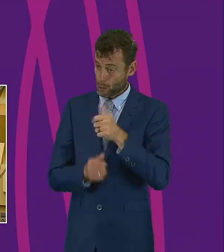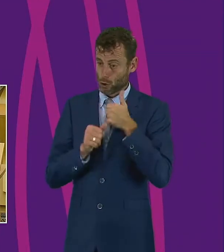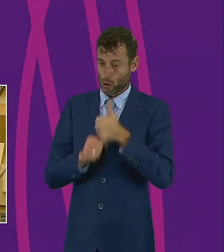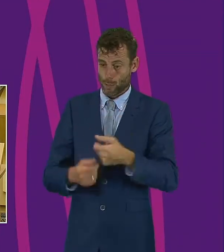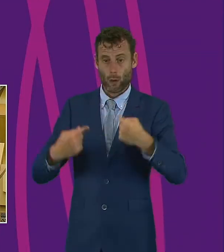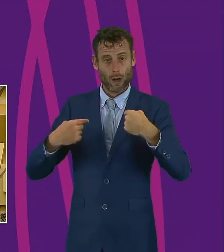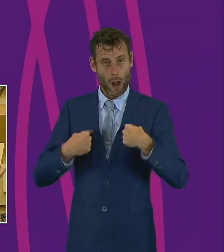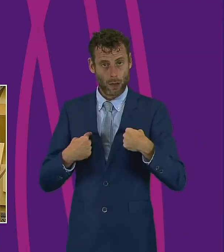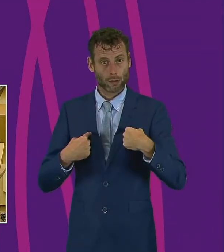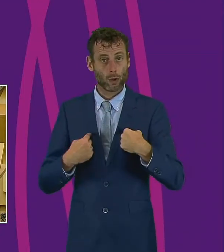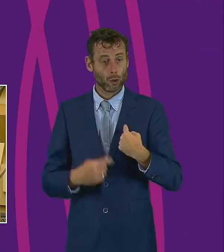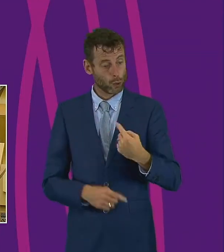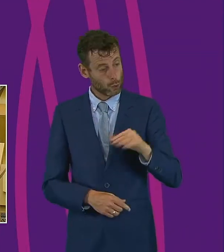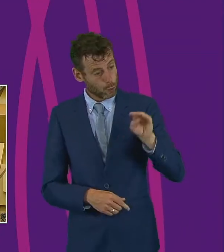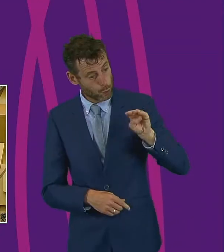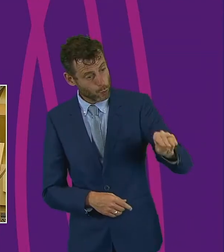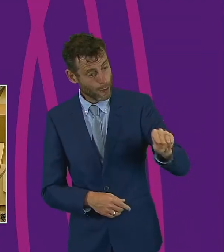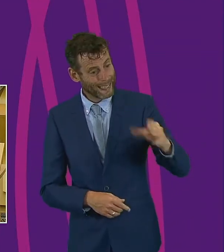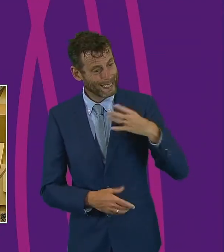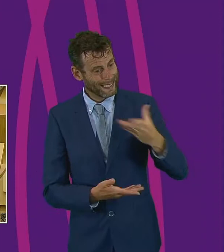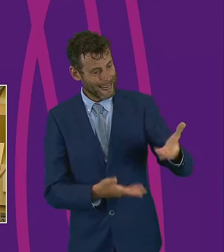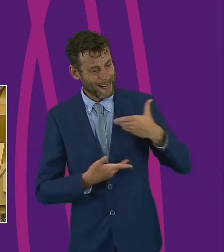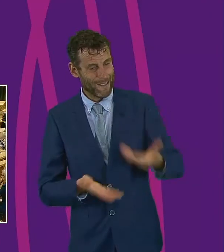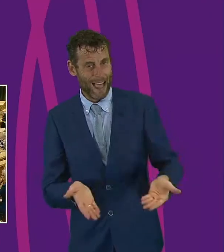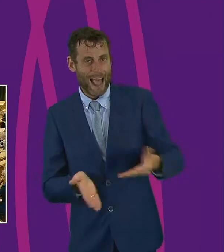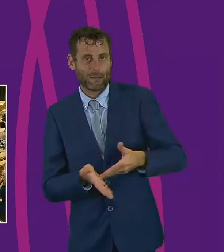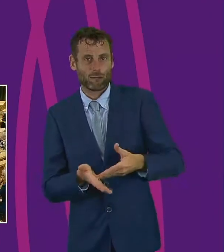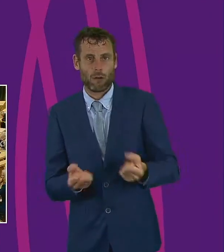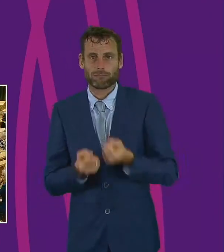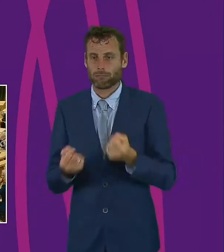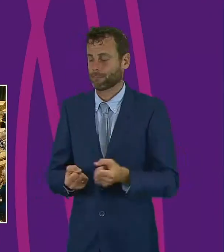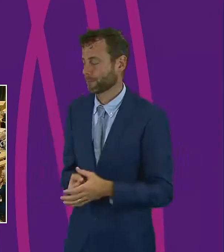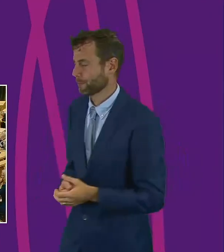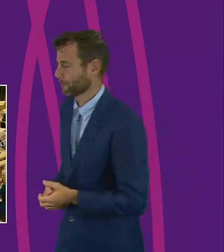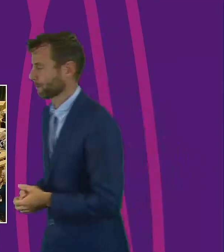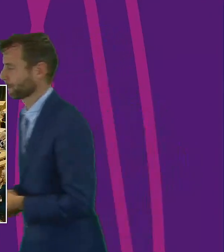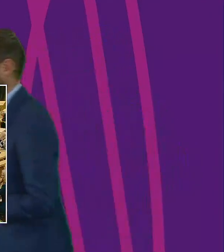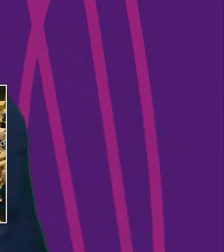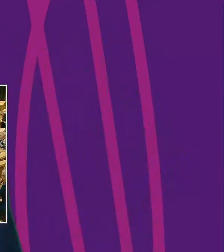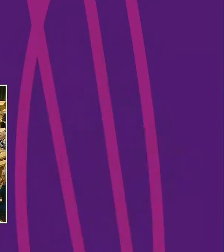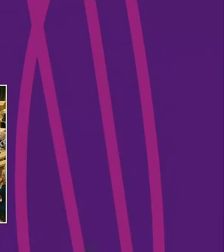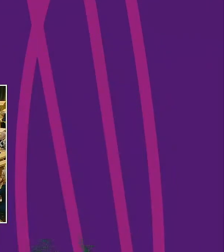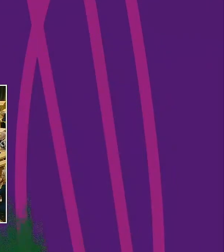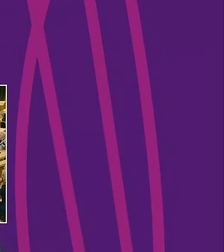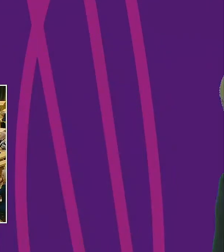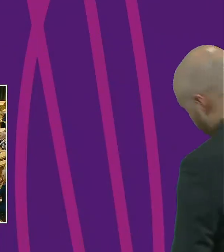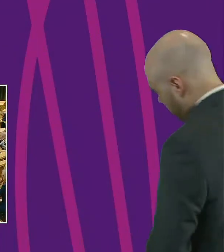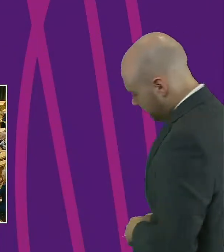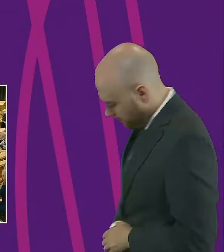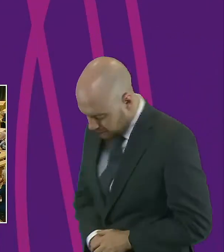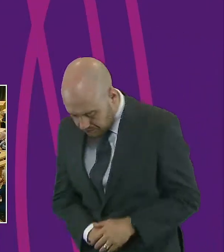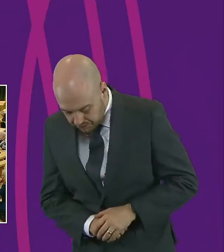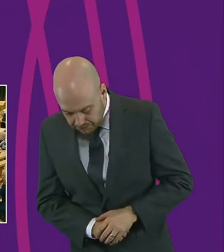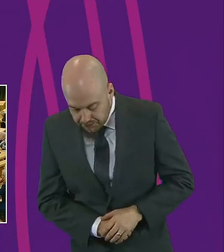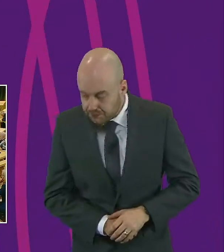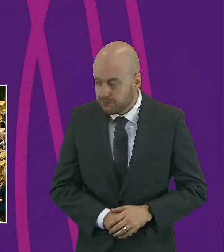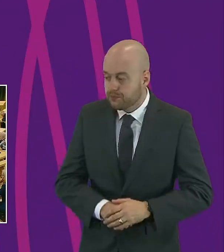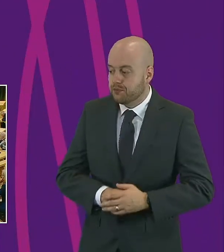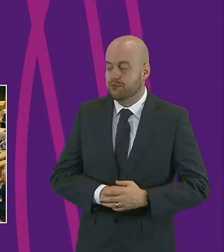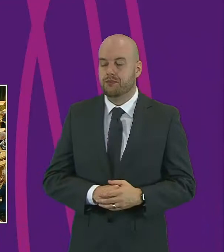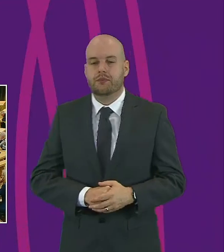the wherewithal to deliver that extra investment. Jackie Bailey, to be followed by John Mason. In